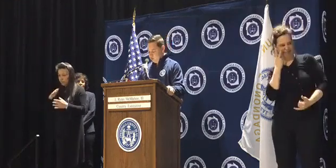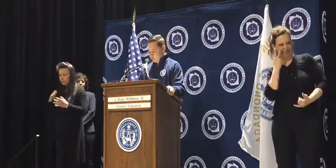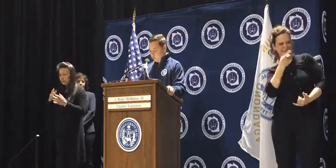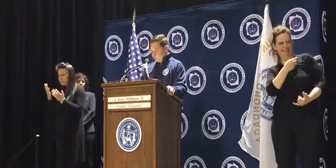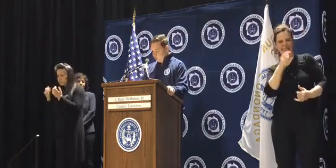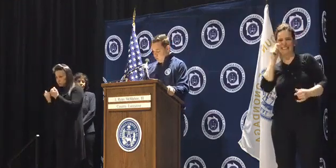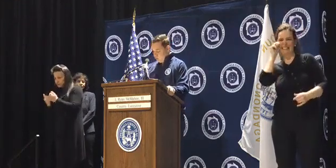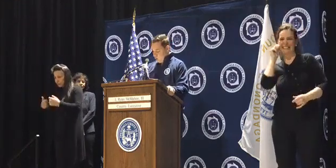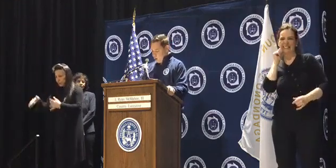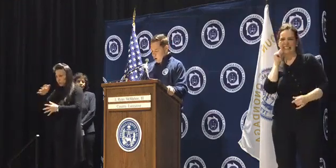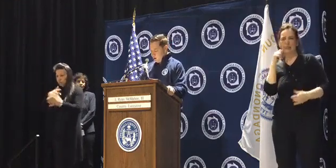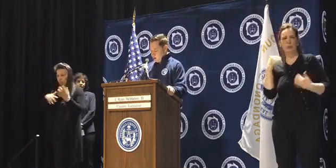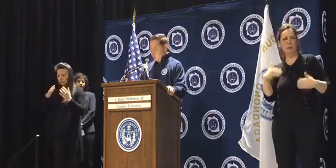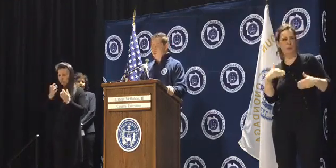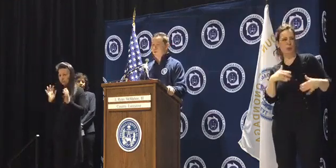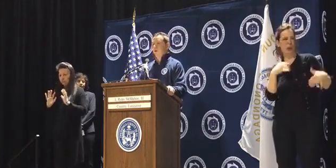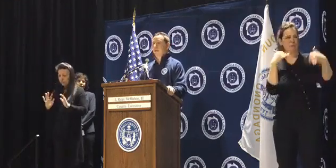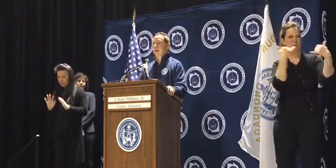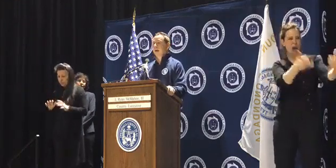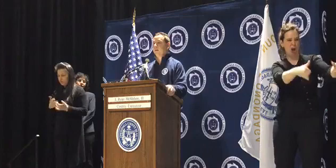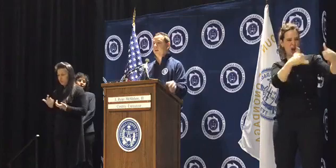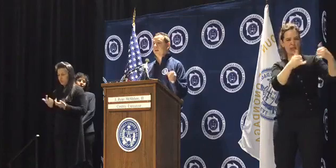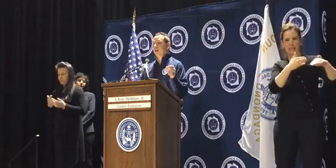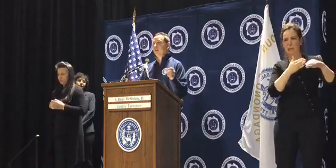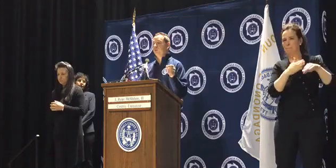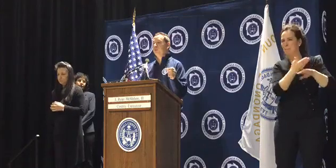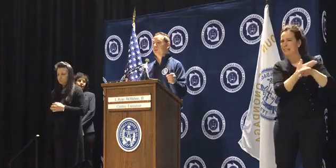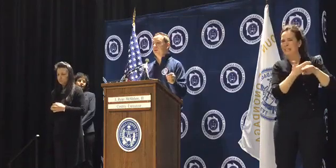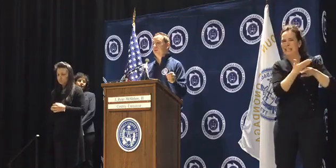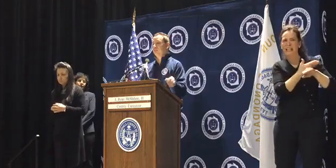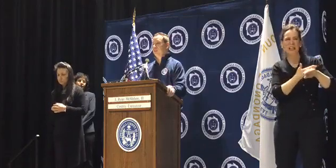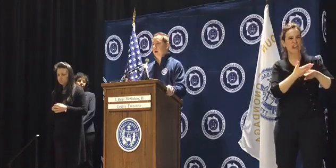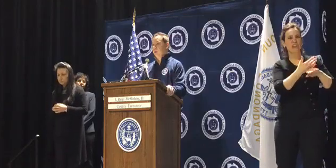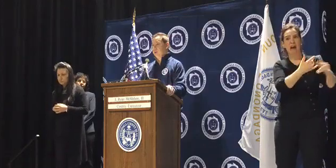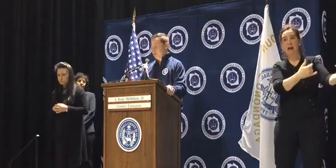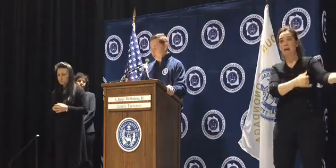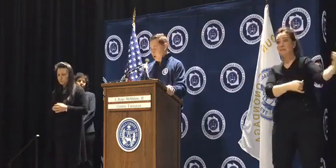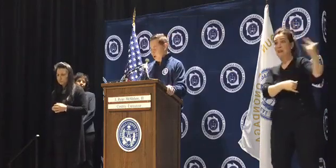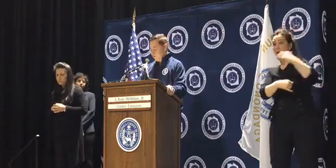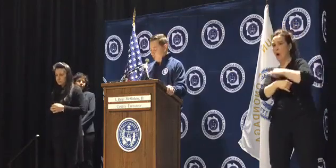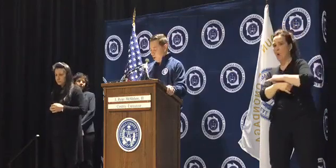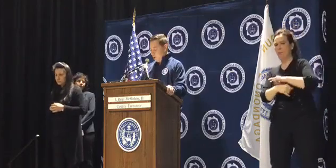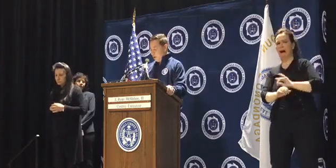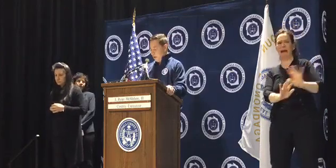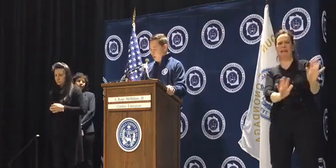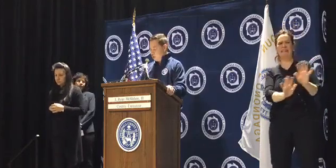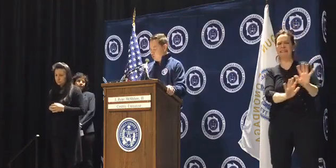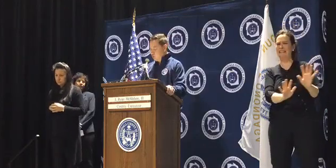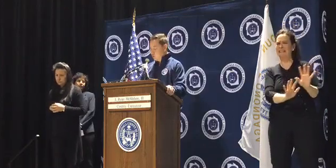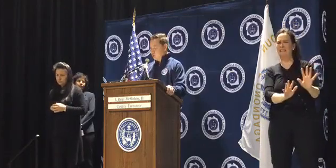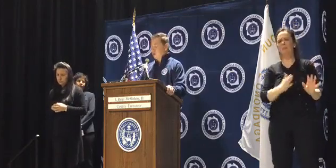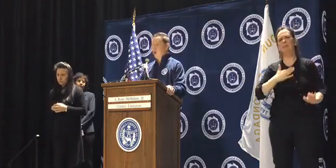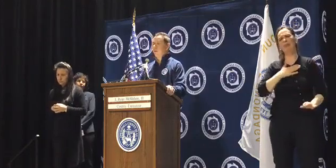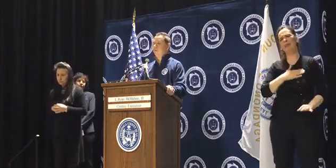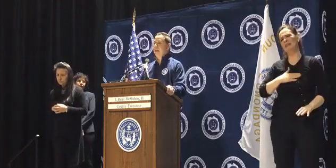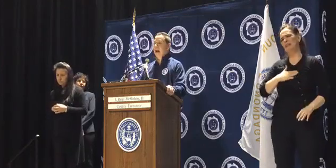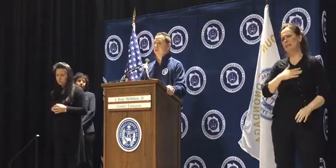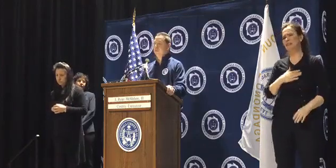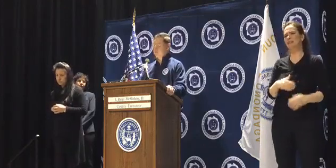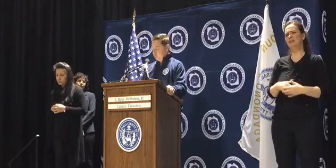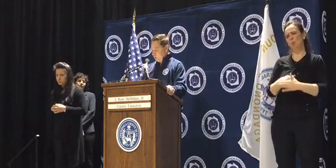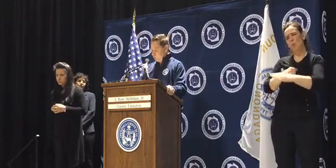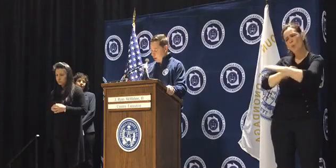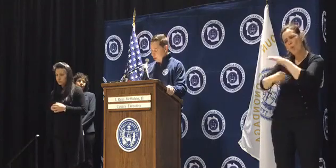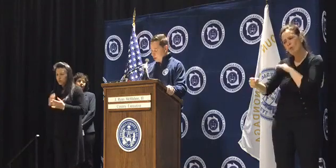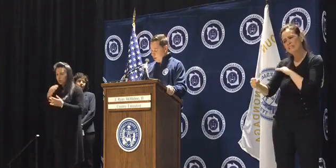these beaches. You still have a time and a chance to redeem yourself now. For our college students that are coming back